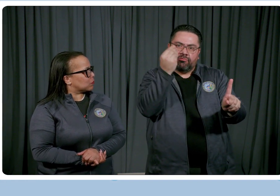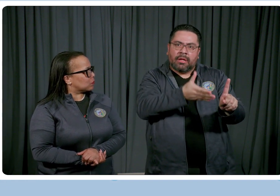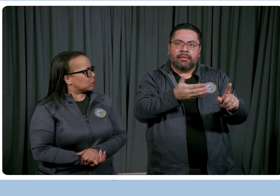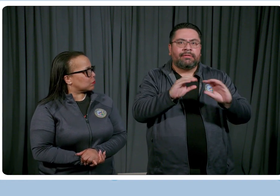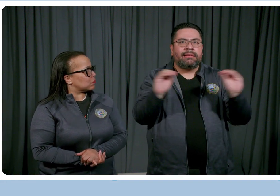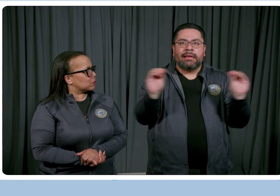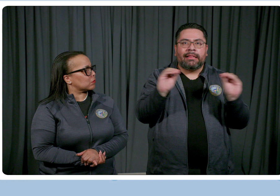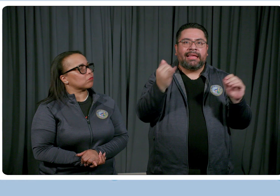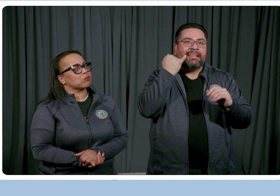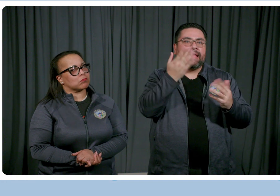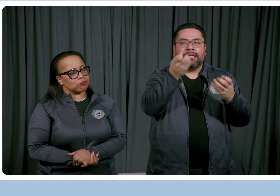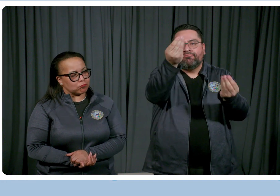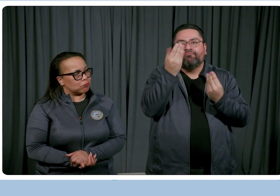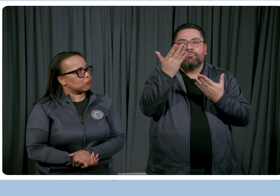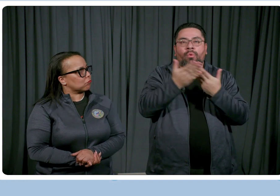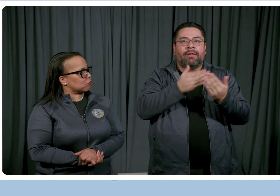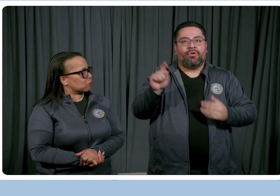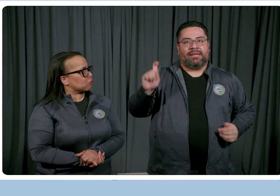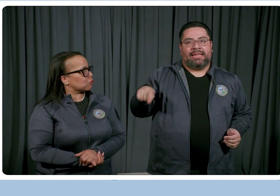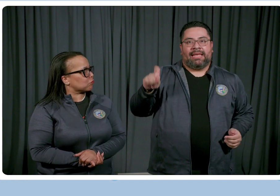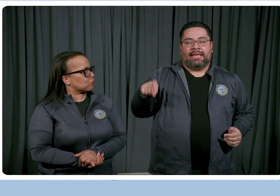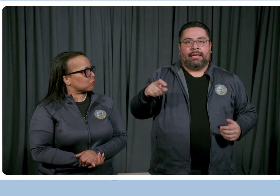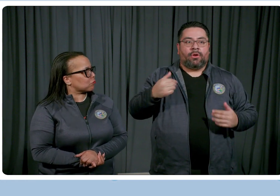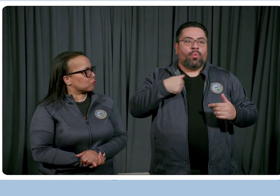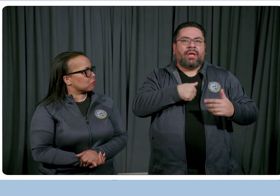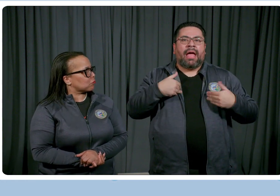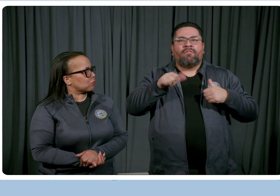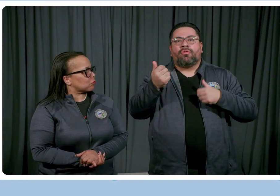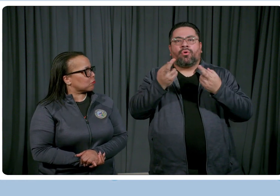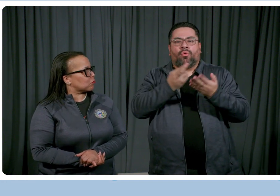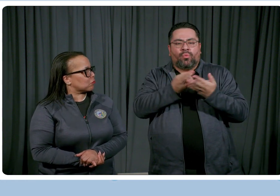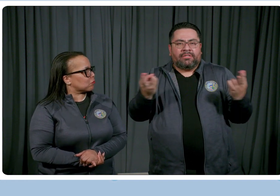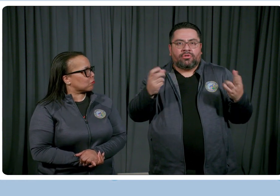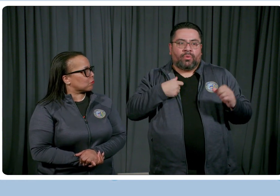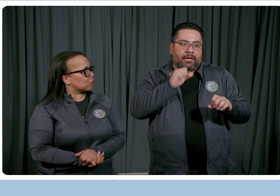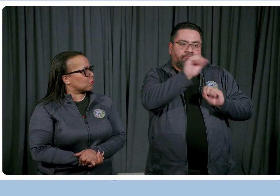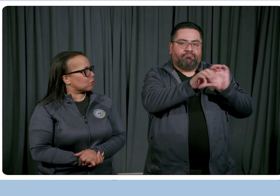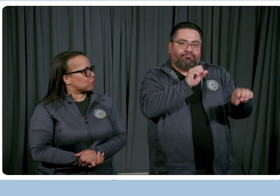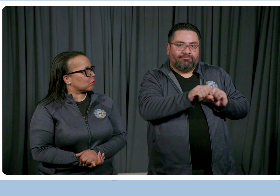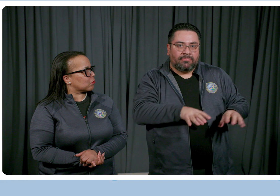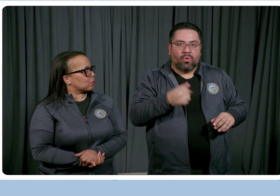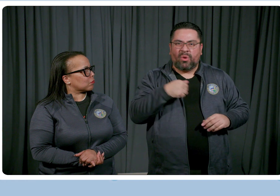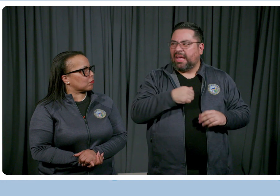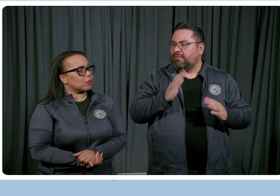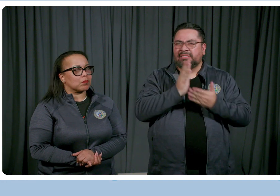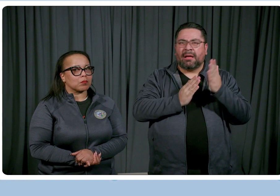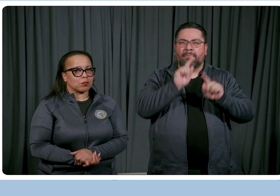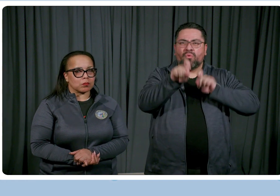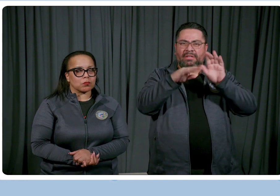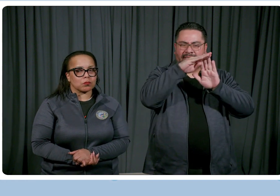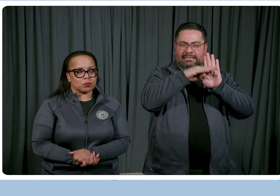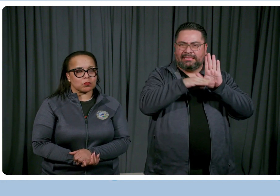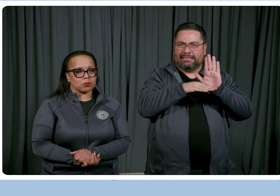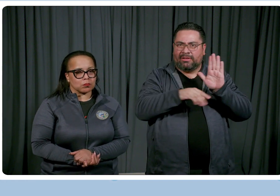other resources or referrals that we're able to provide. It kind of opens the door for a more open conversation. We have intake